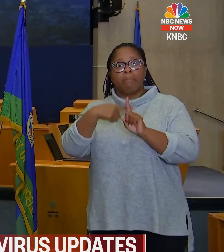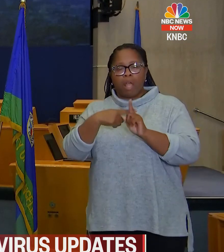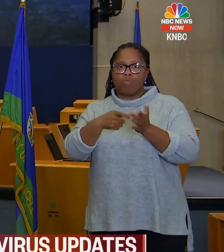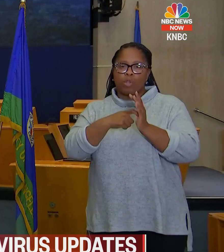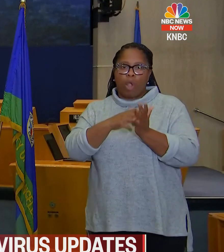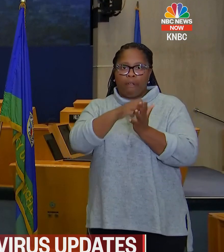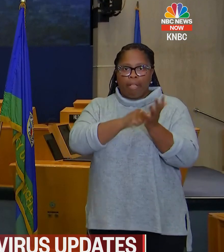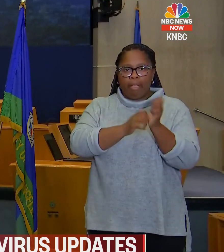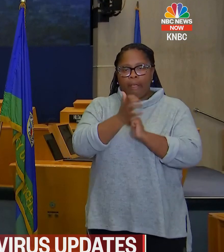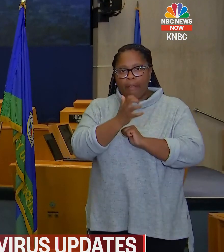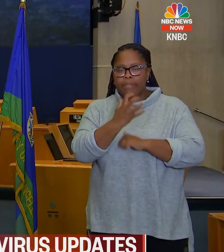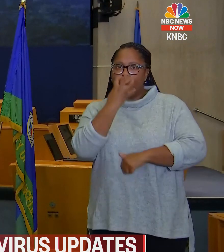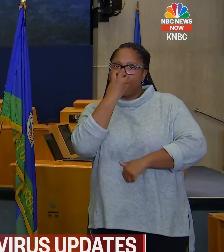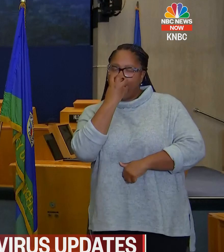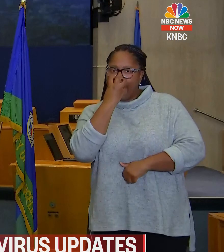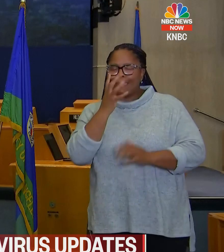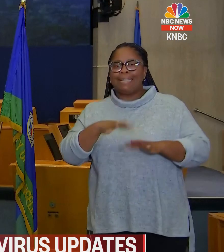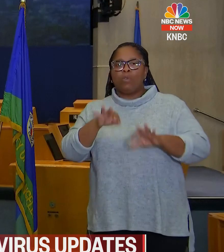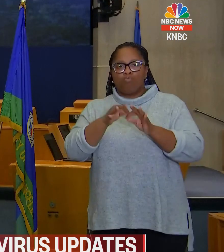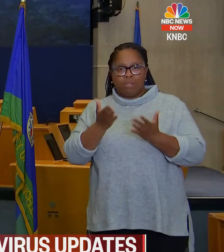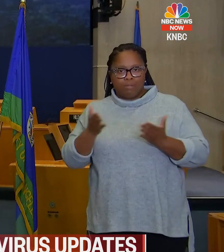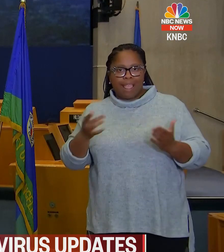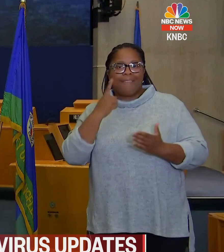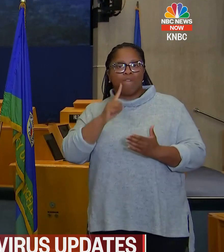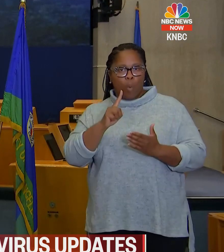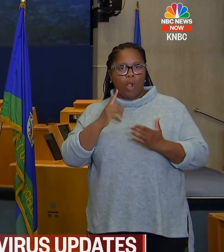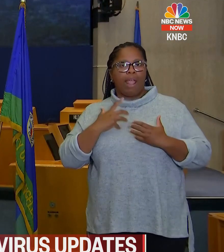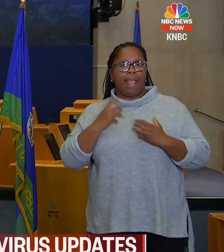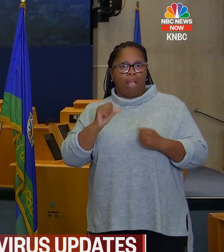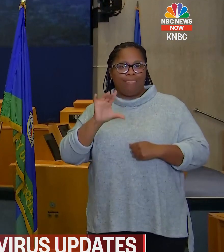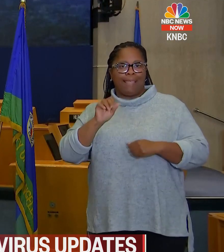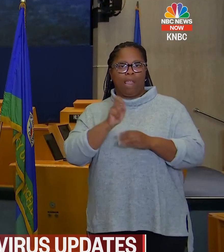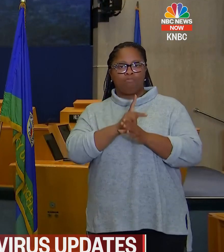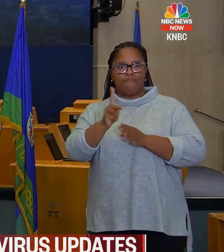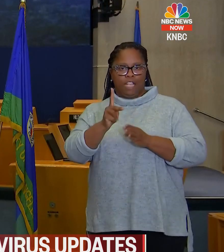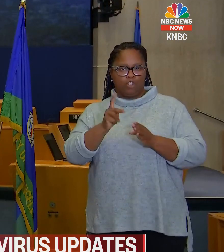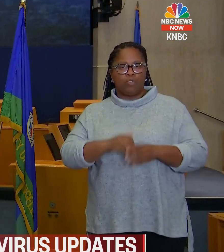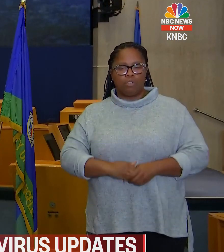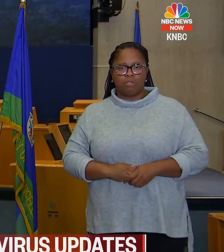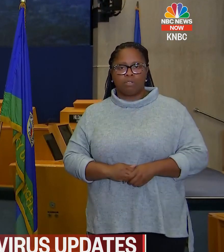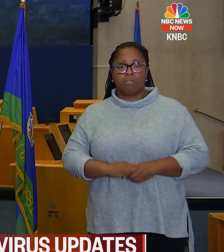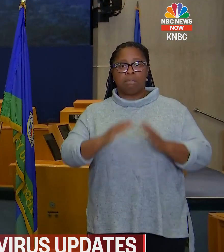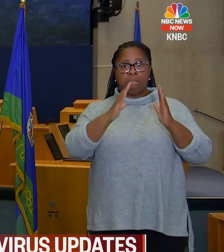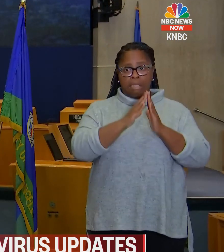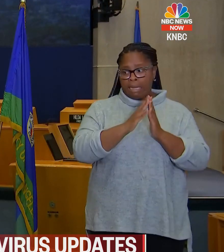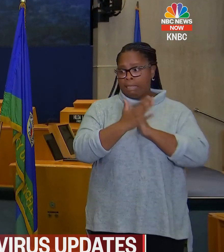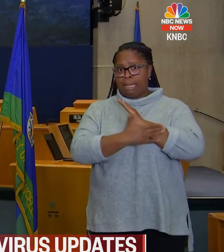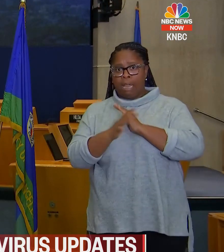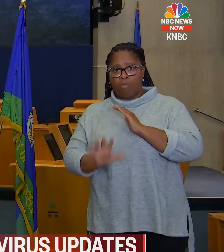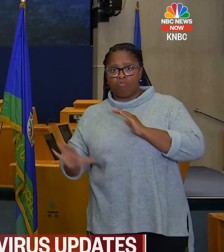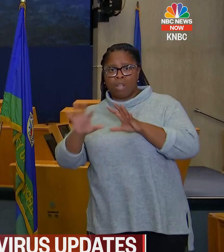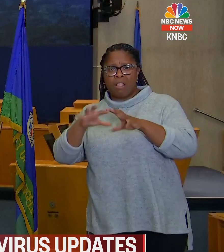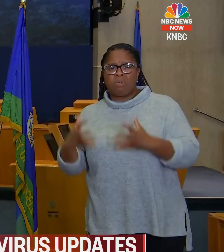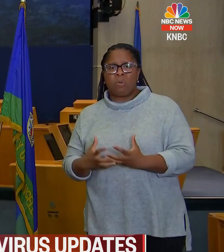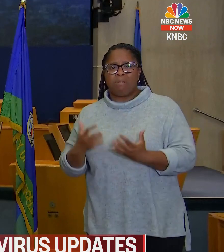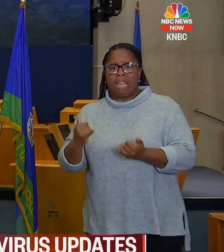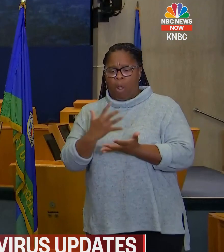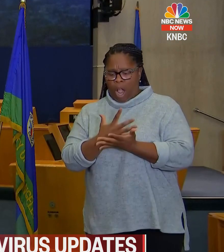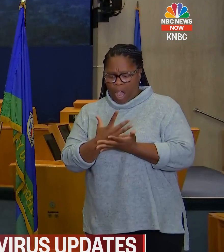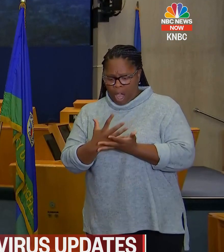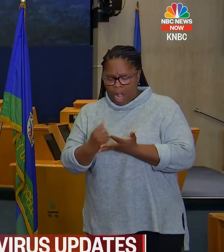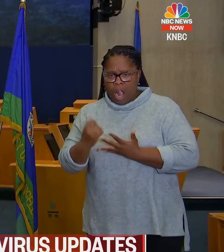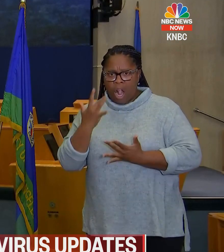gloves, masks, and critical supplies for our healthcare workers. Cities and counties across the globe are facing shortages of these